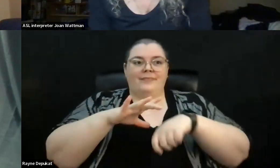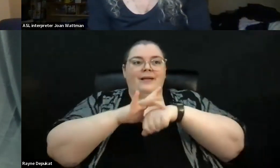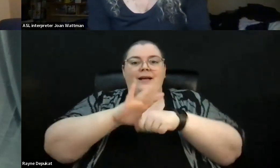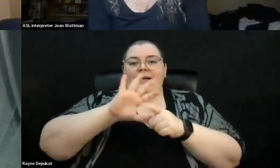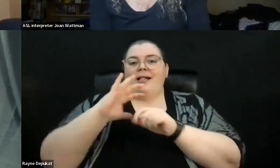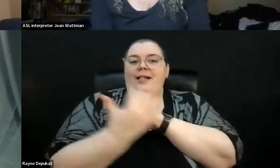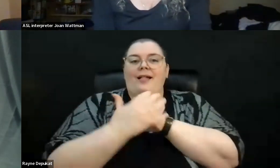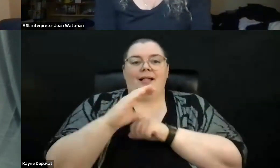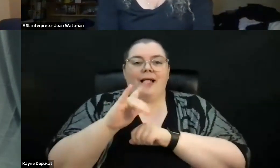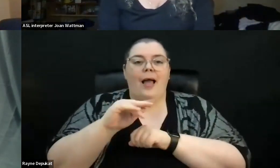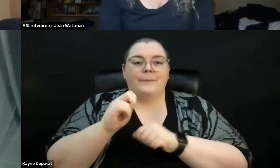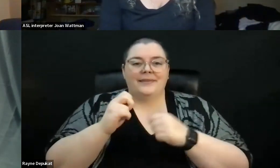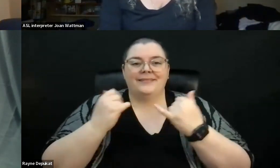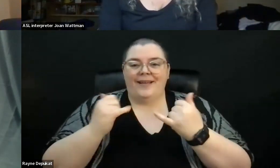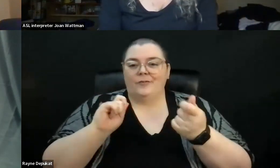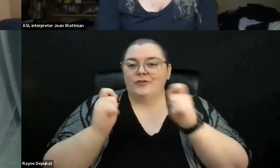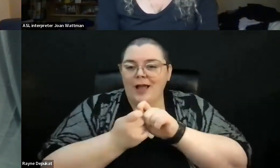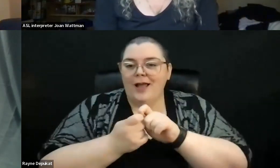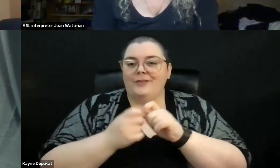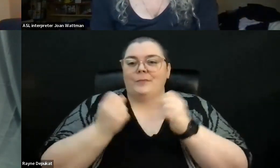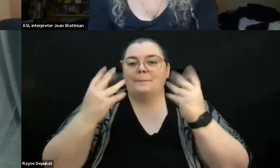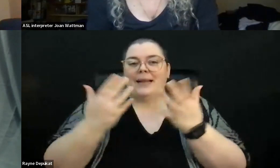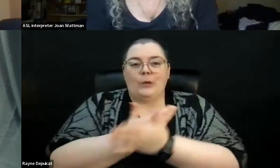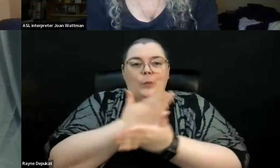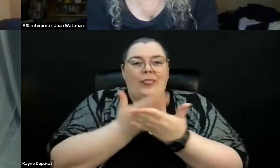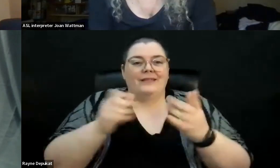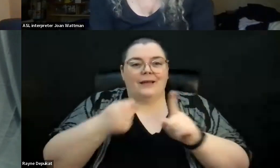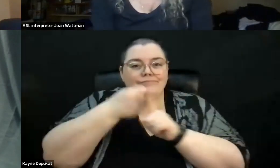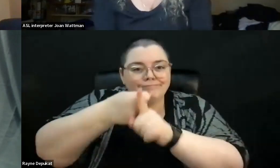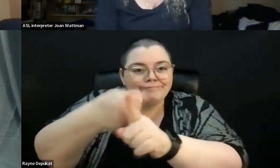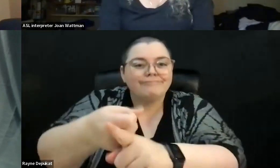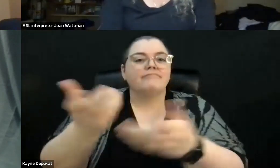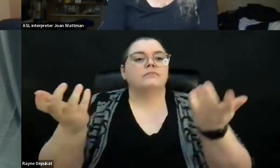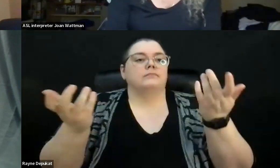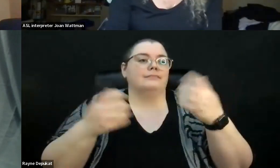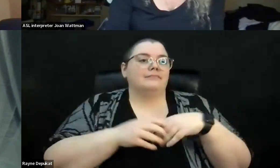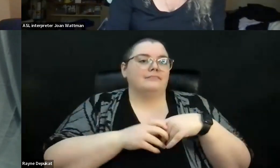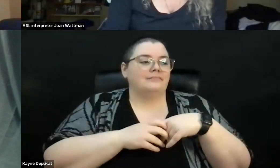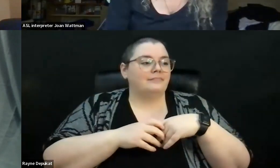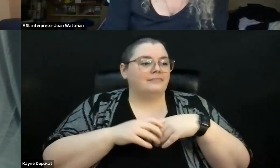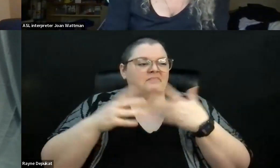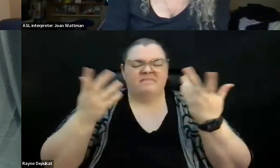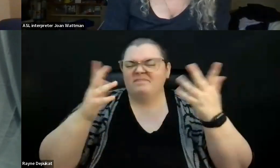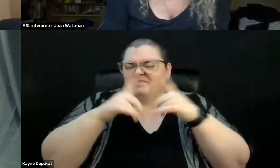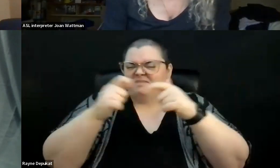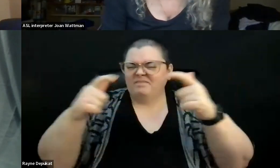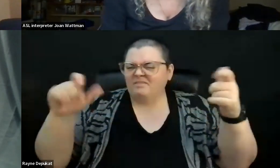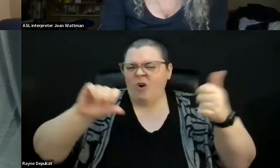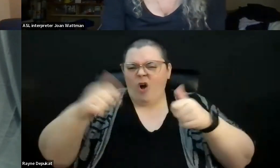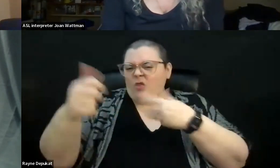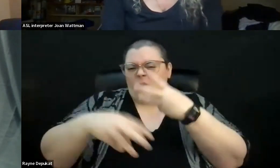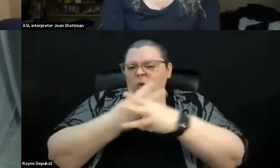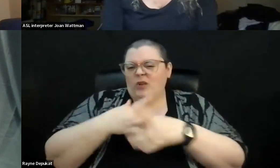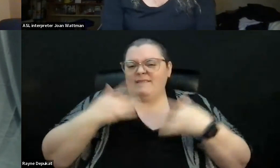hurricanes, anything that might happen. The climate change crisis obviously is going to start impacting us more and